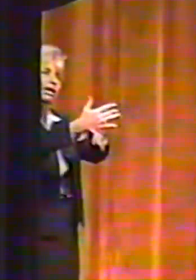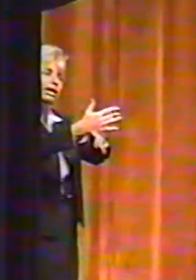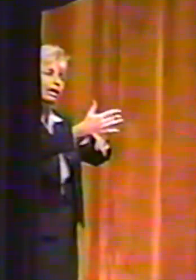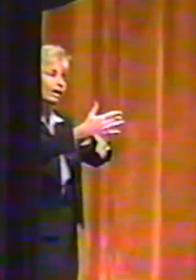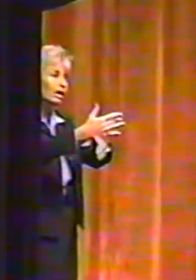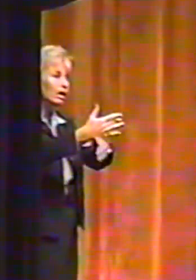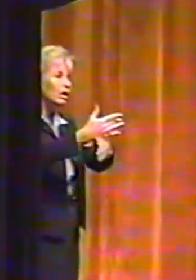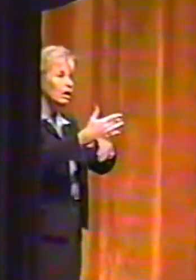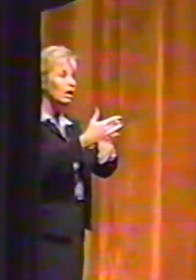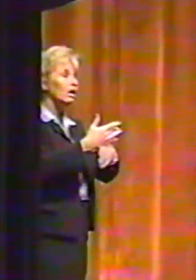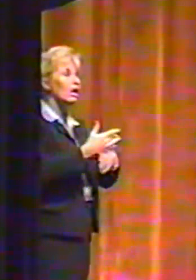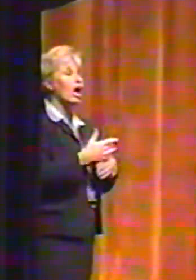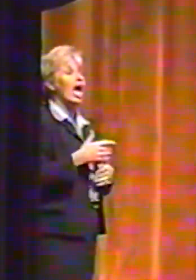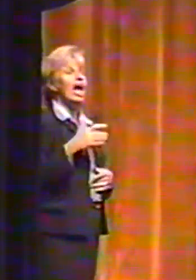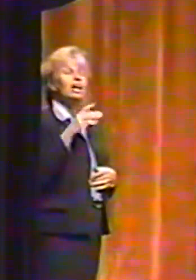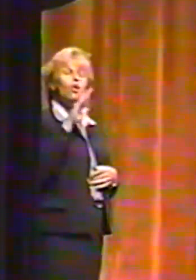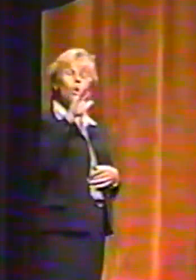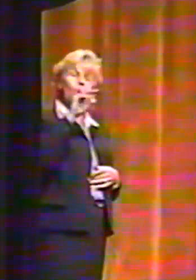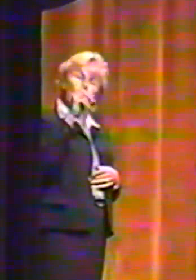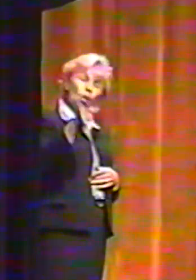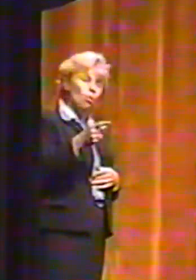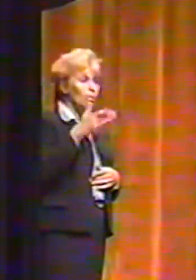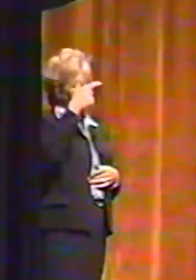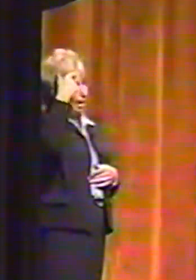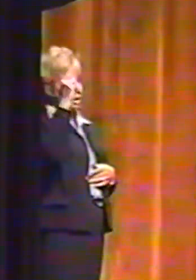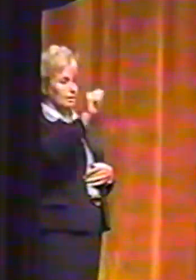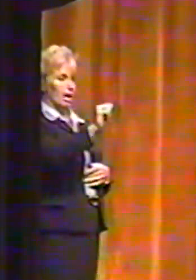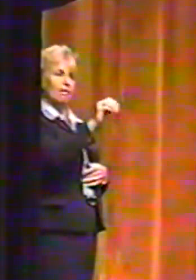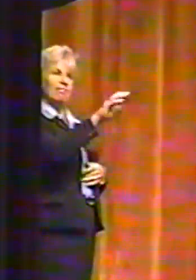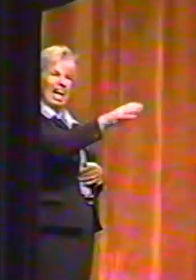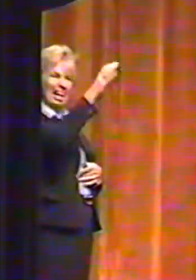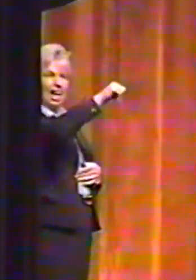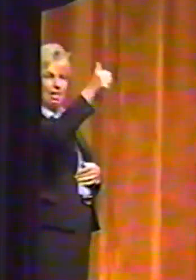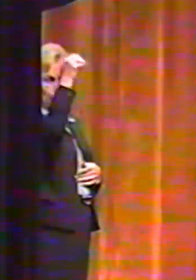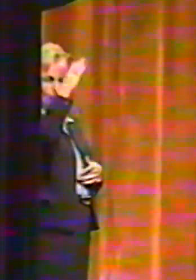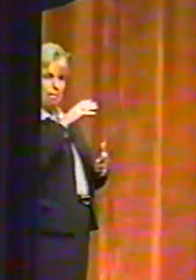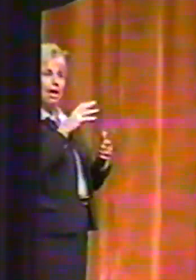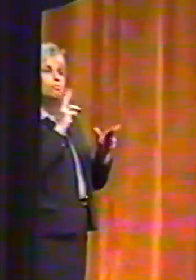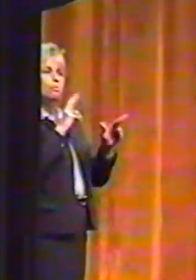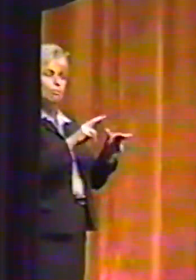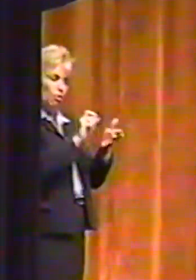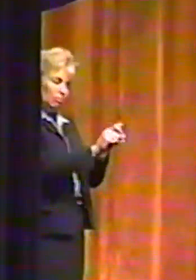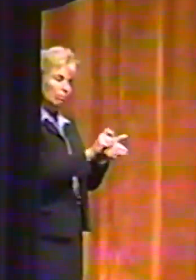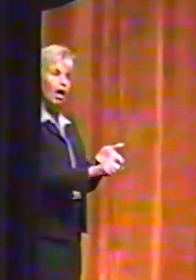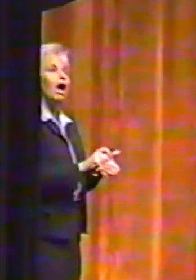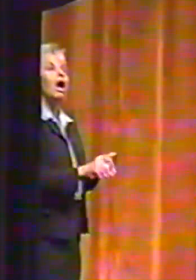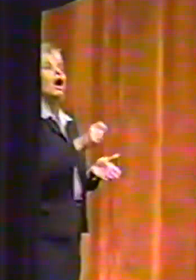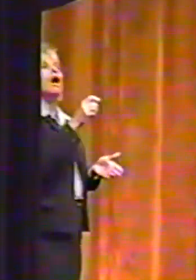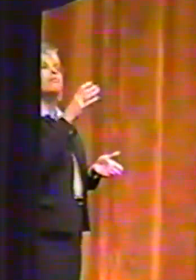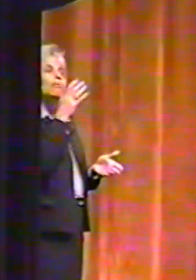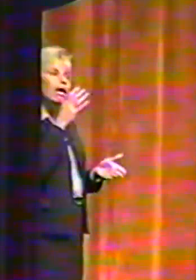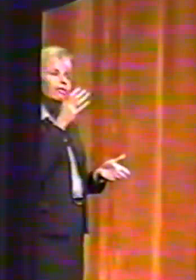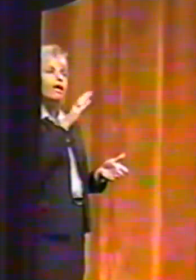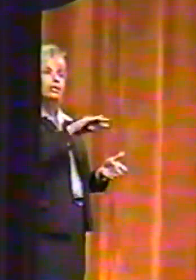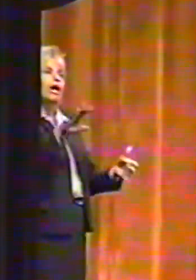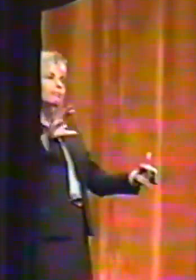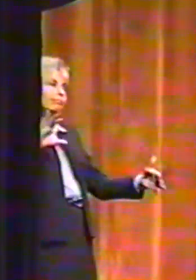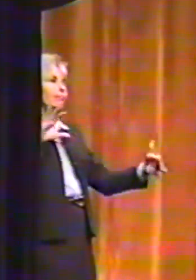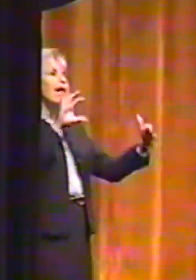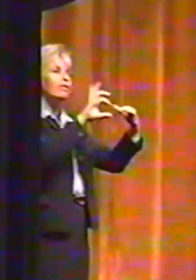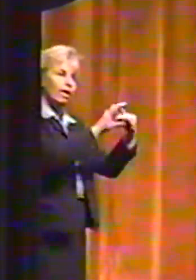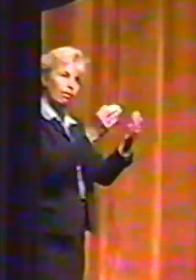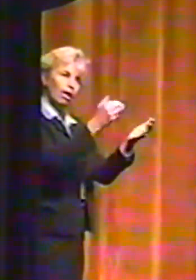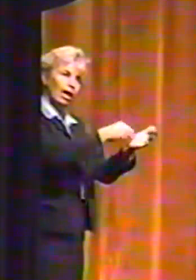through the power of Rich's reporting were her mother and child reunited. Now, this coverage reached a worldwide